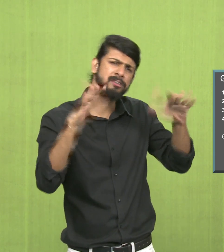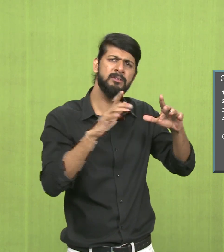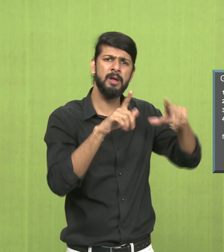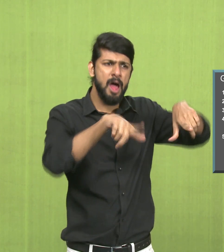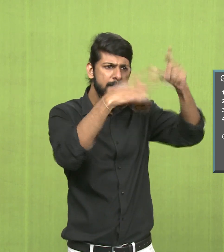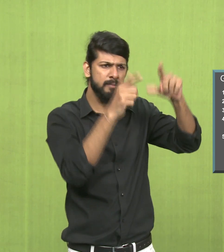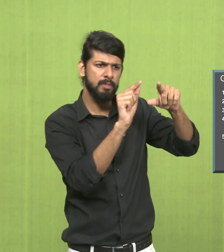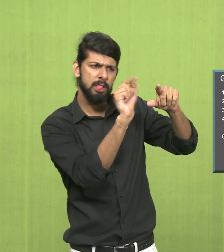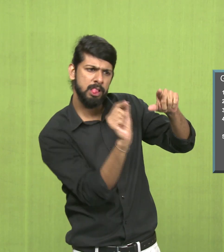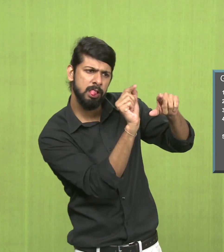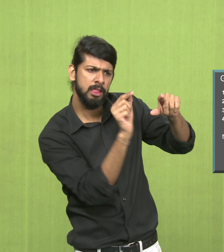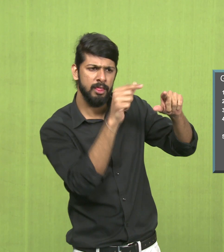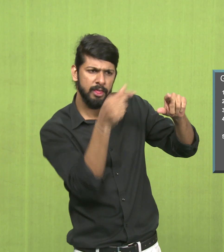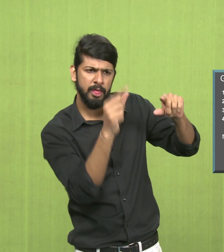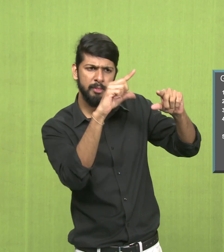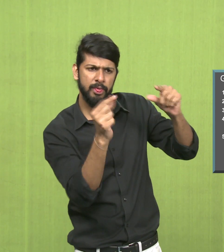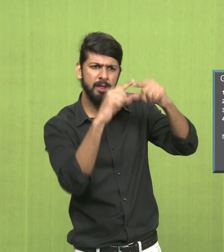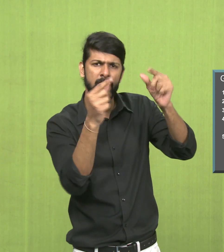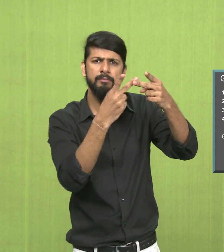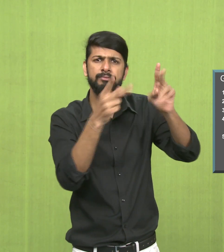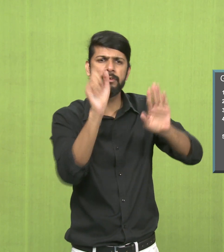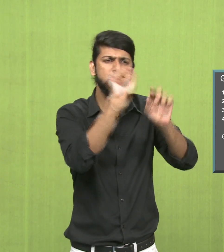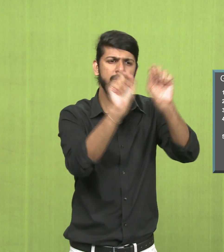brush to add form and creativity.